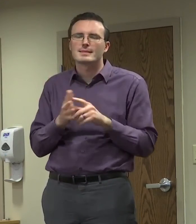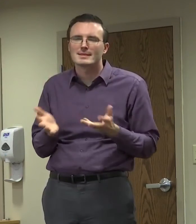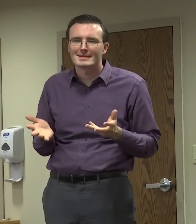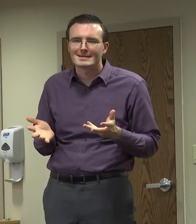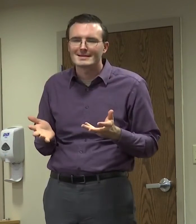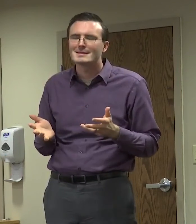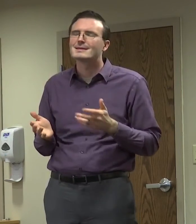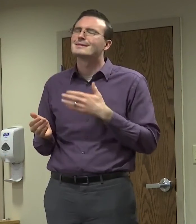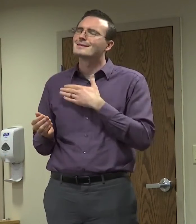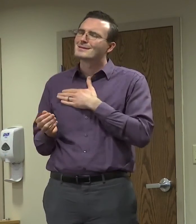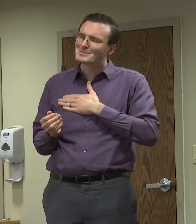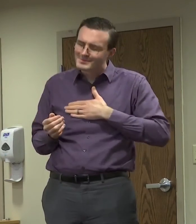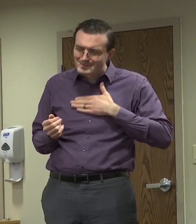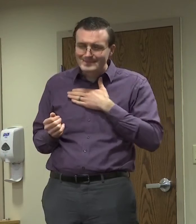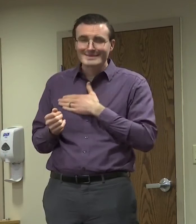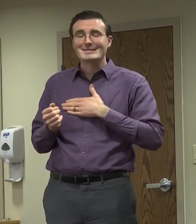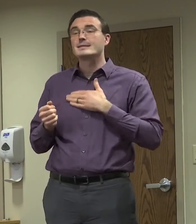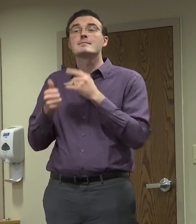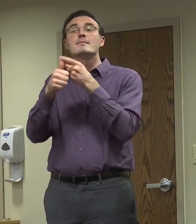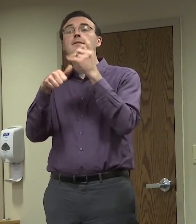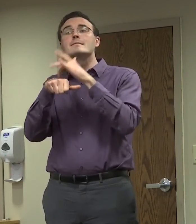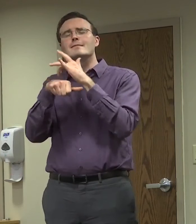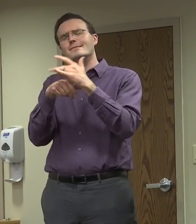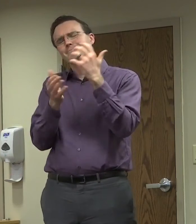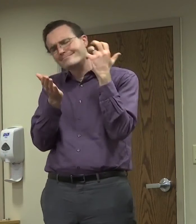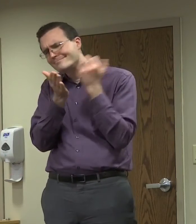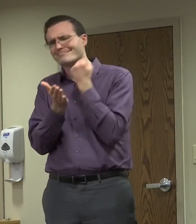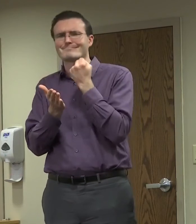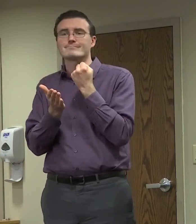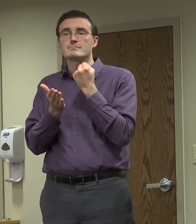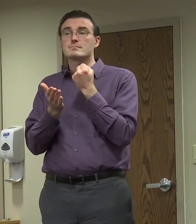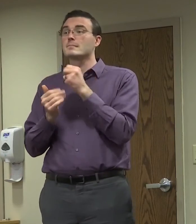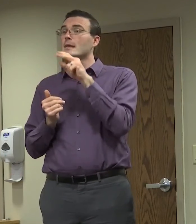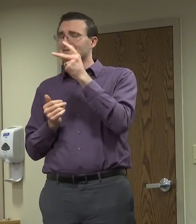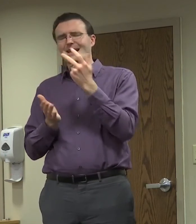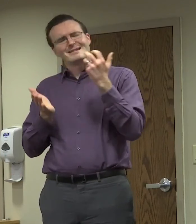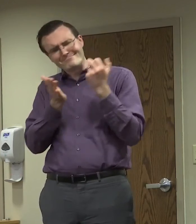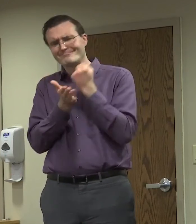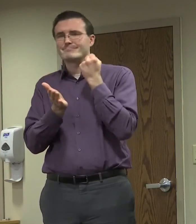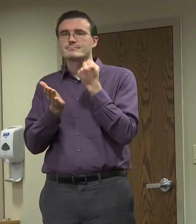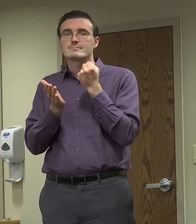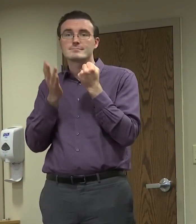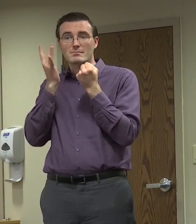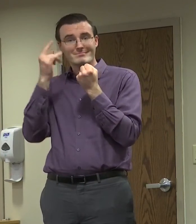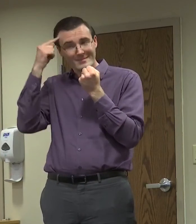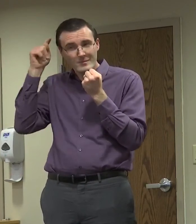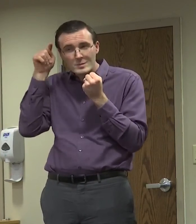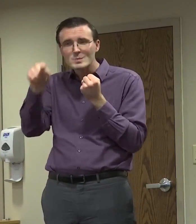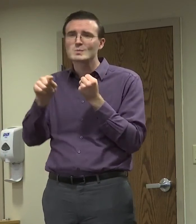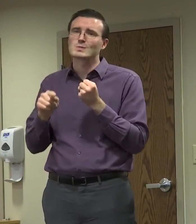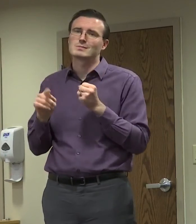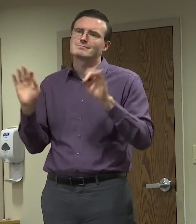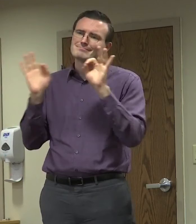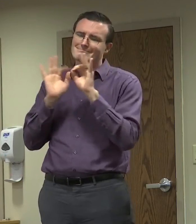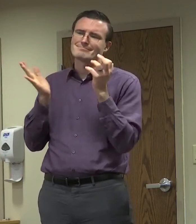available, get it done, go back for your second because that dose has your name on it.